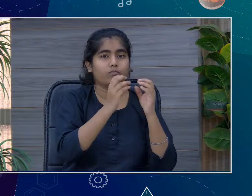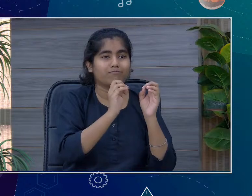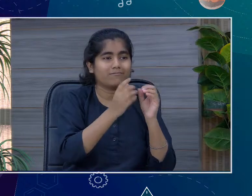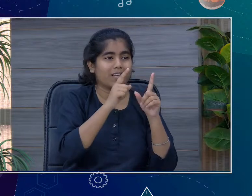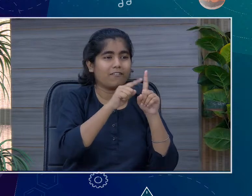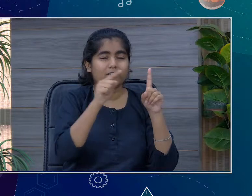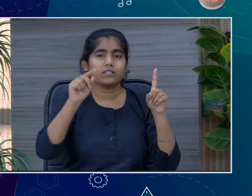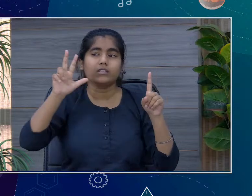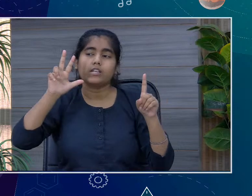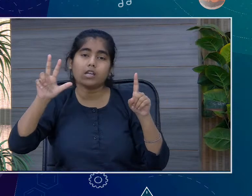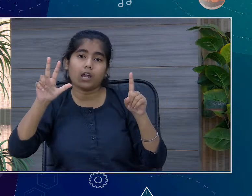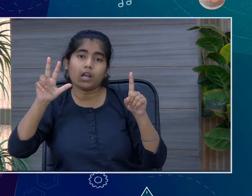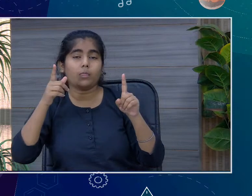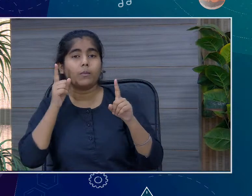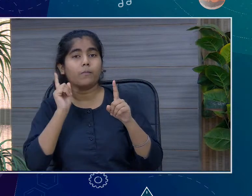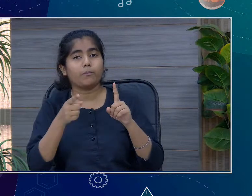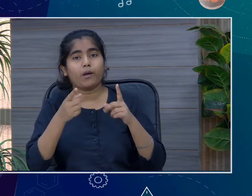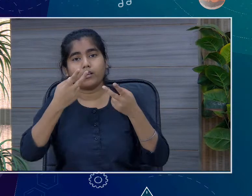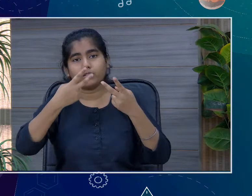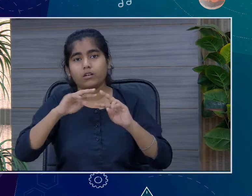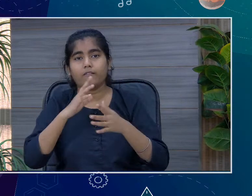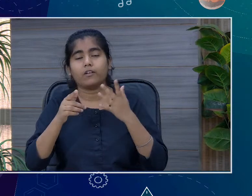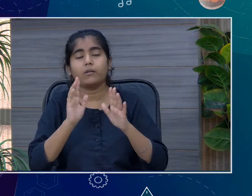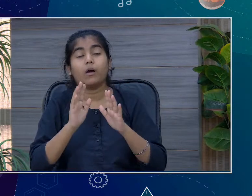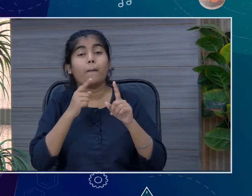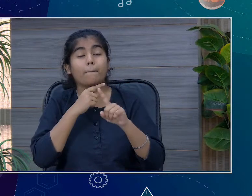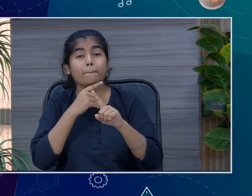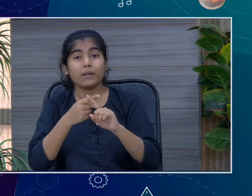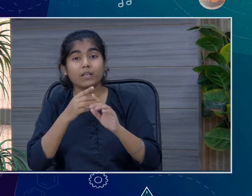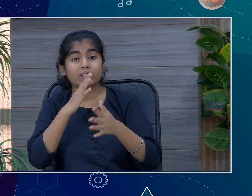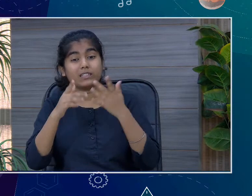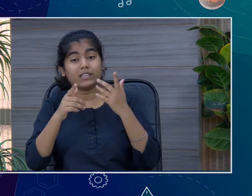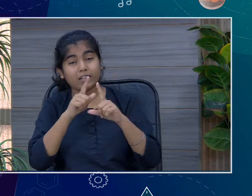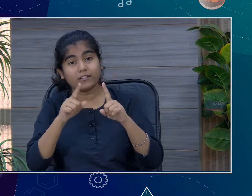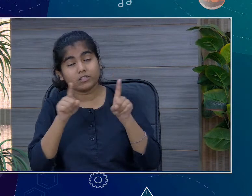hope that sign language also can contribute